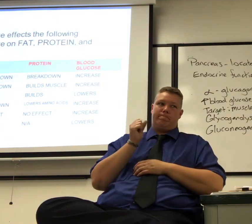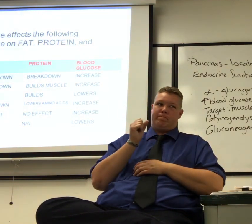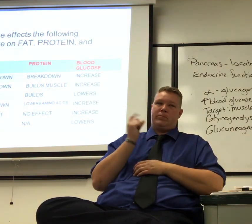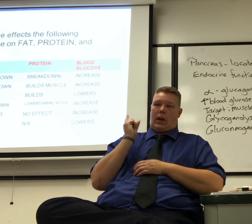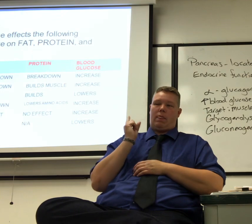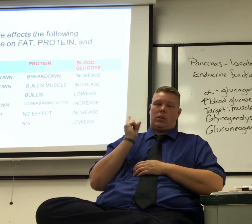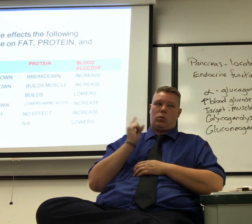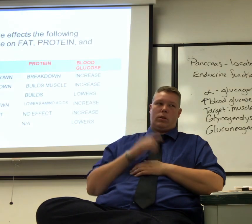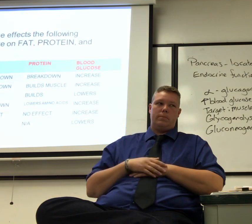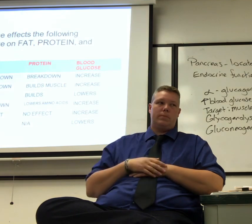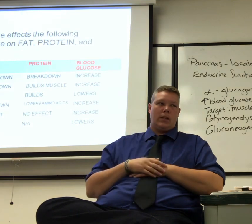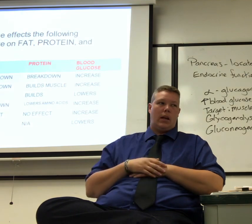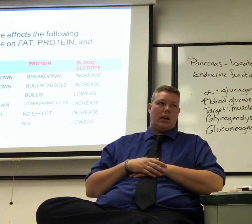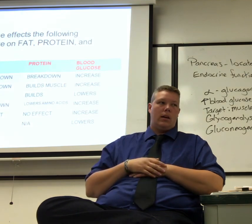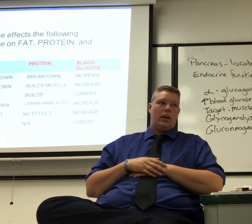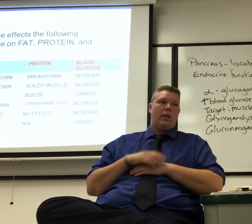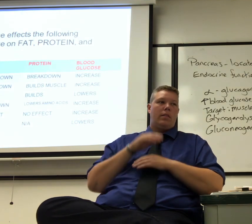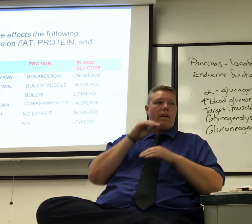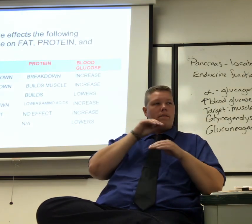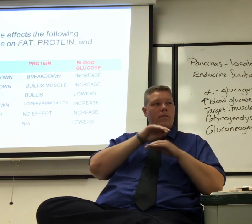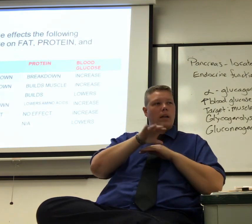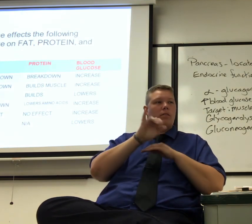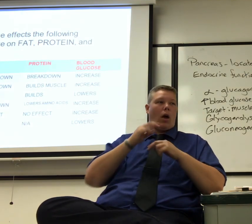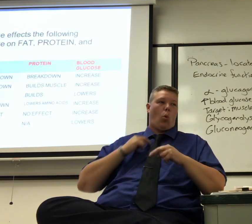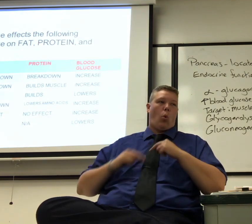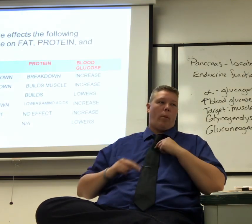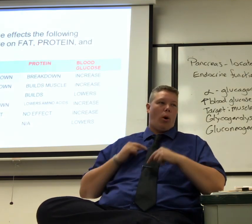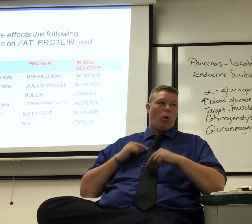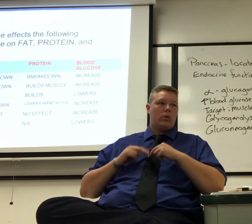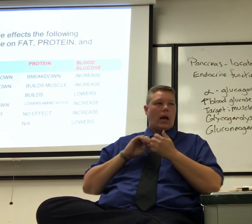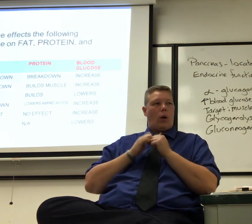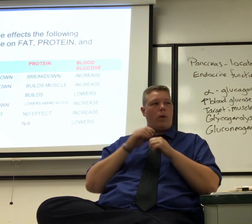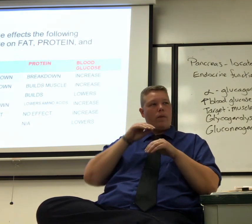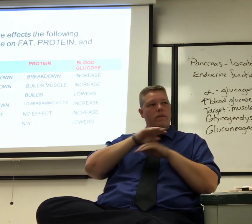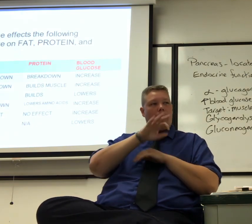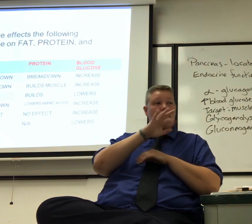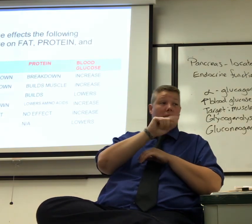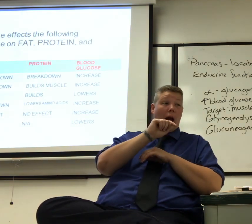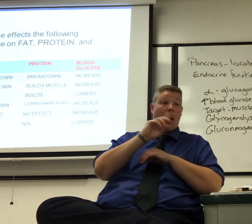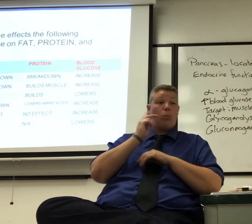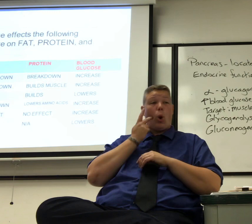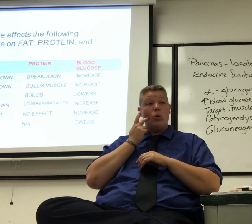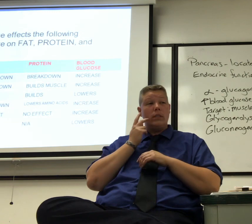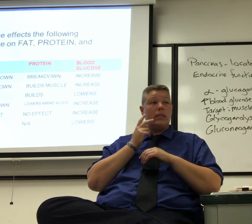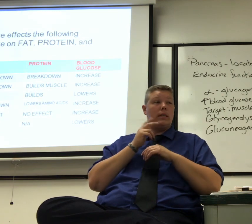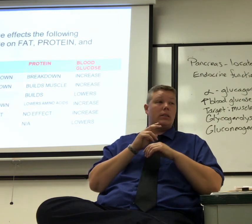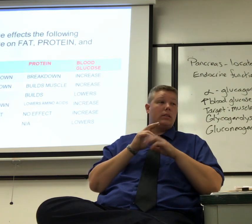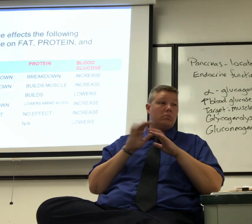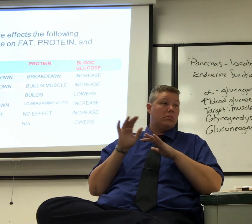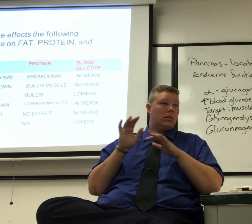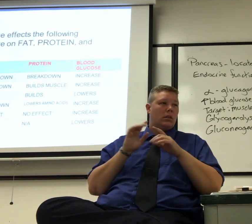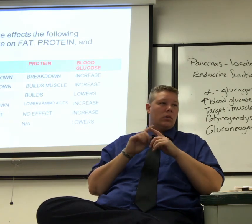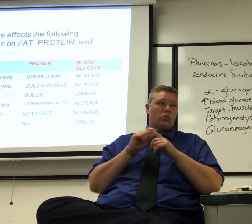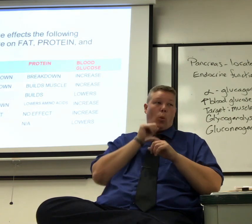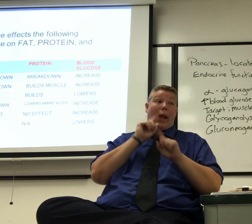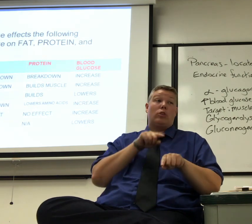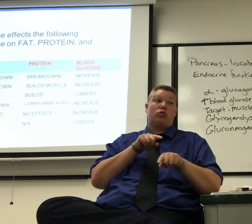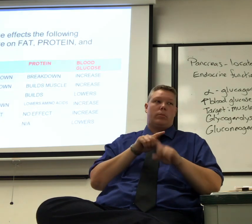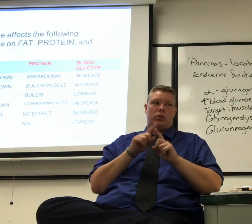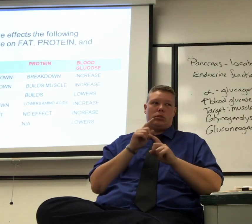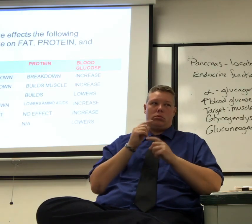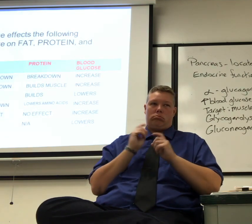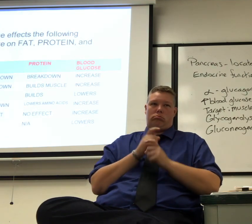to you. Just study this. I think this is good information to know the effects of these hormones on the blood level of glucose or